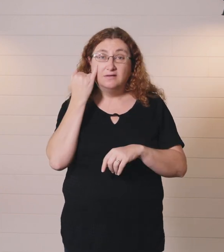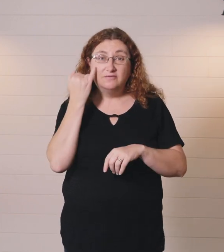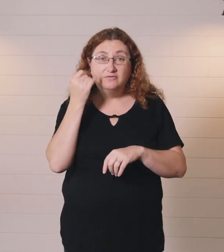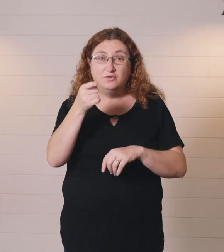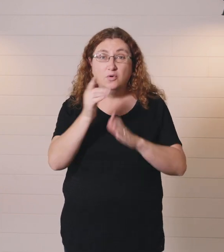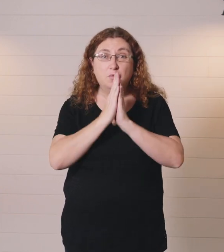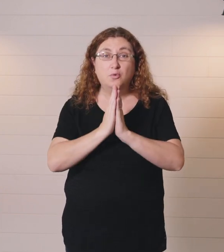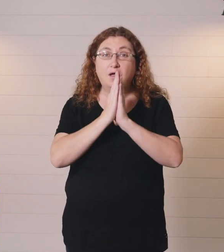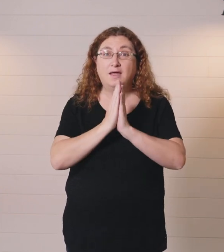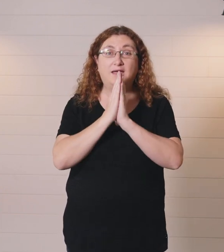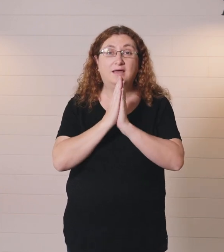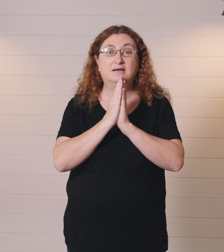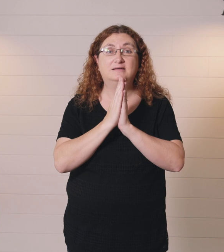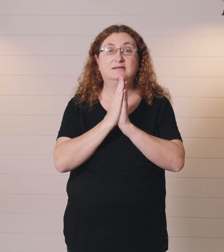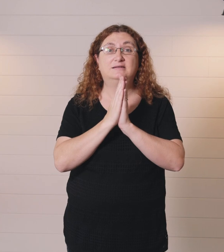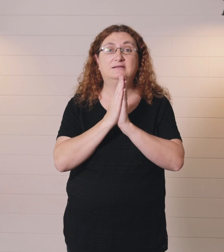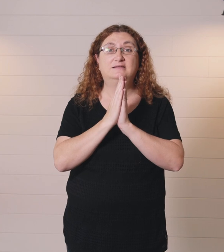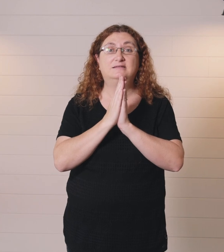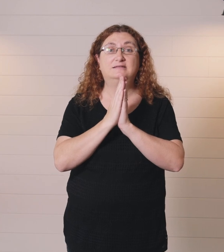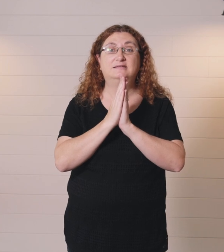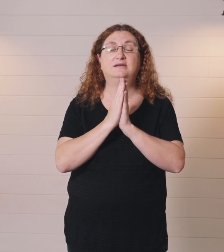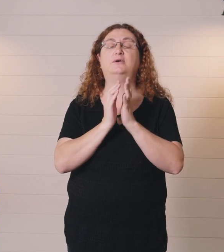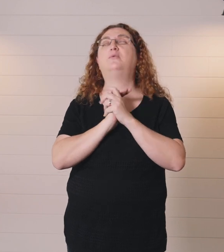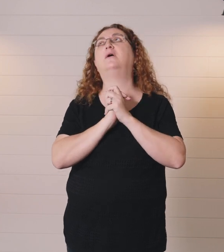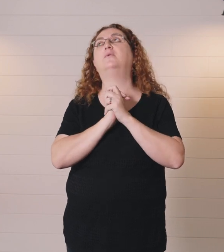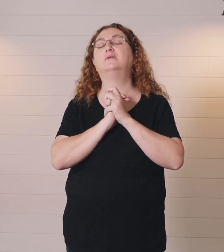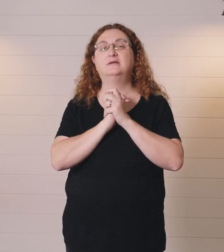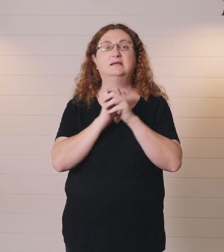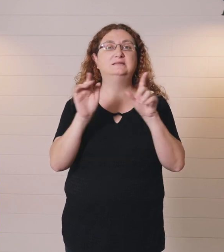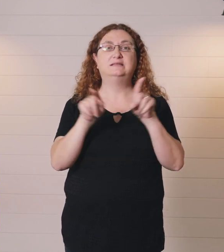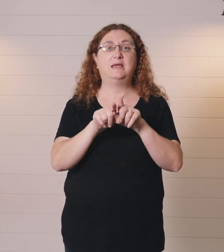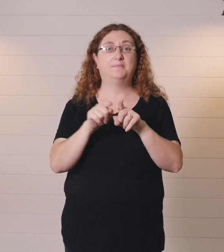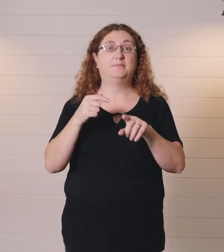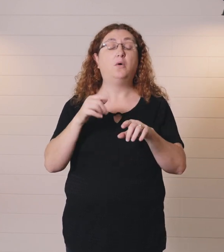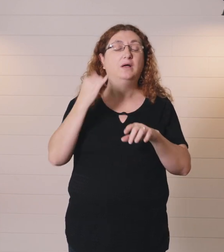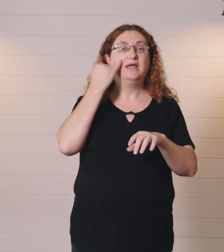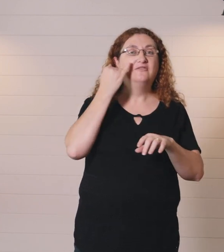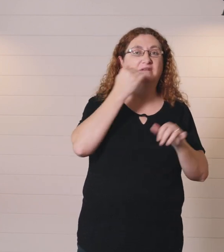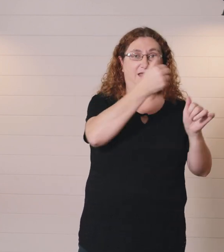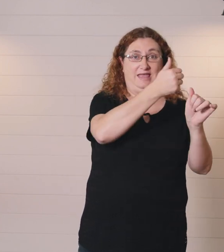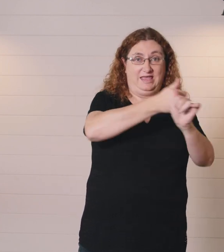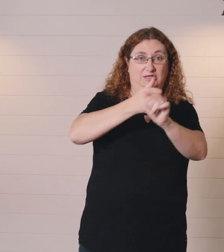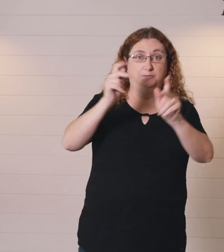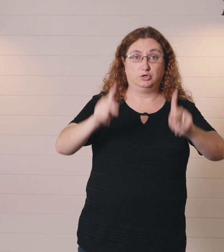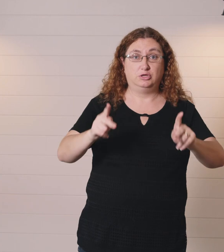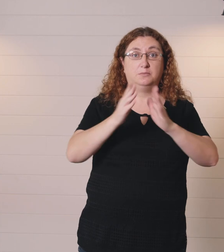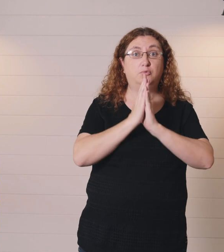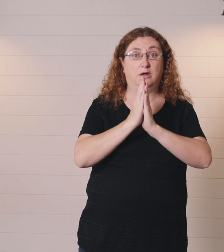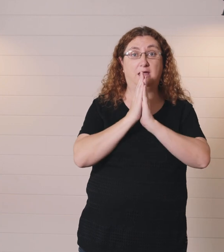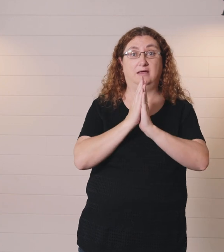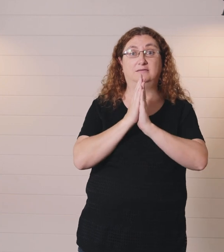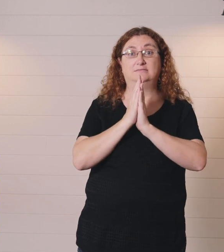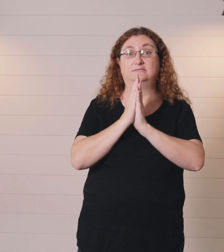prayed for the lost like I pray for the lost, how much would be accomplished in the heavenly kingdom? I'll tell you, it was